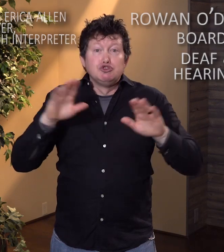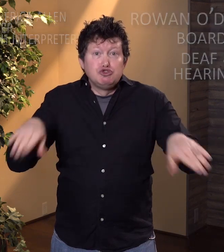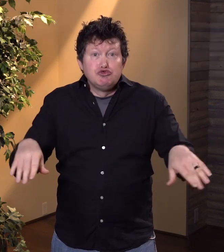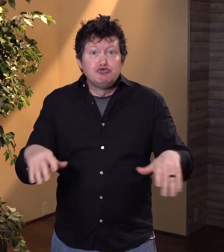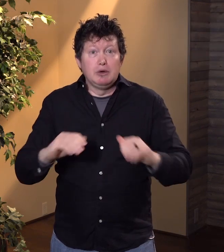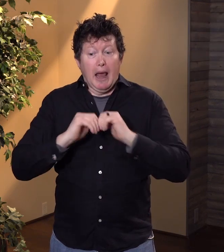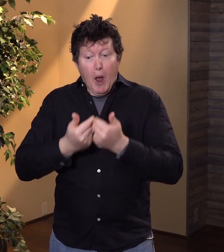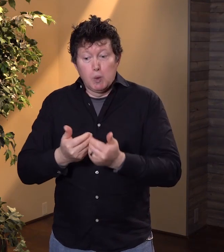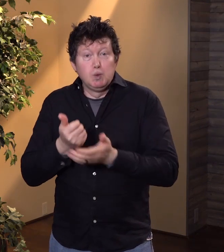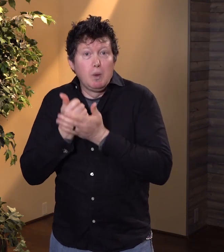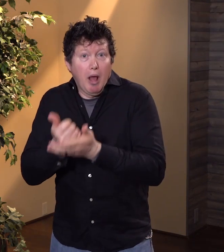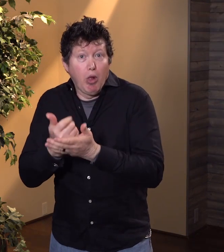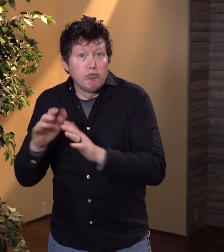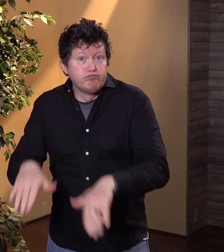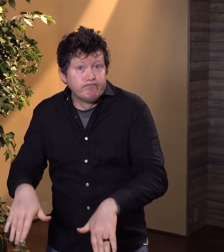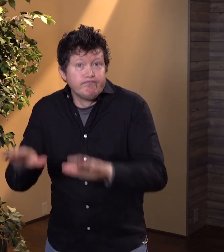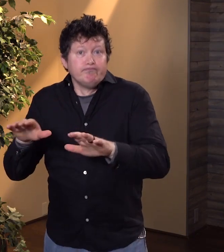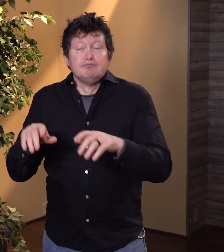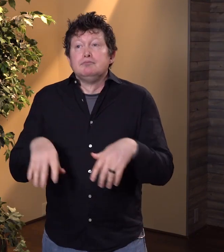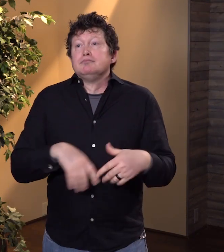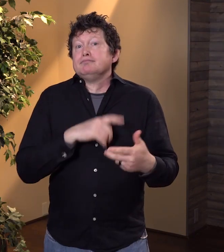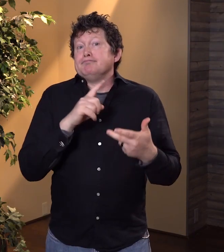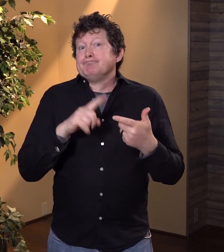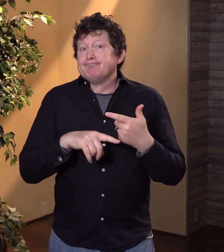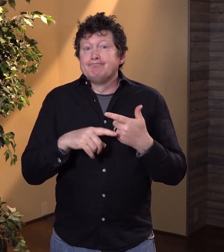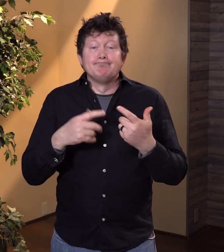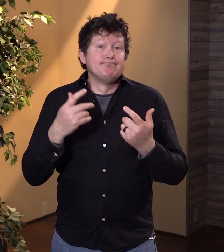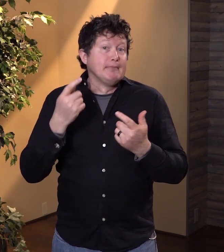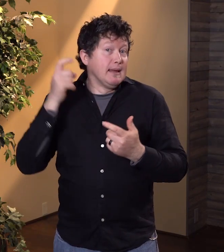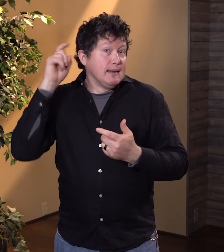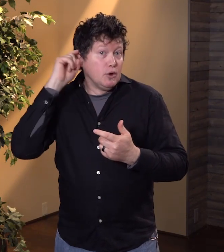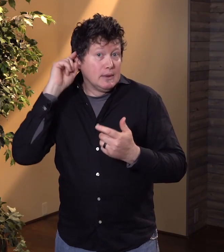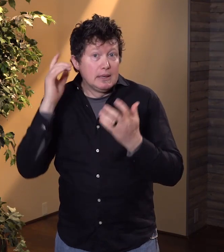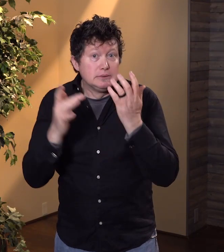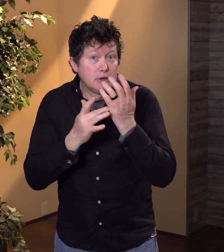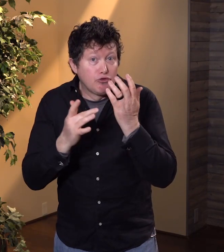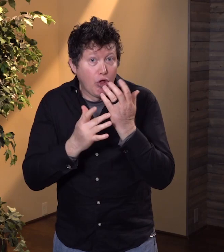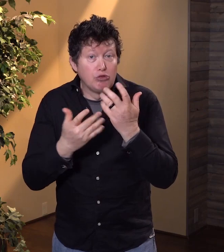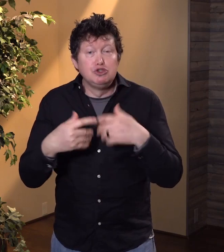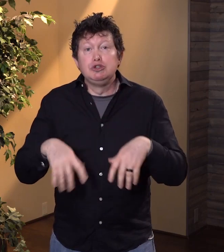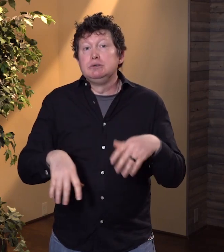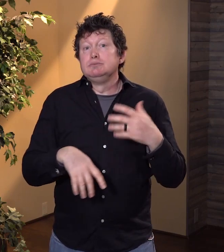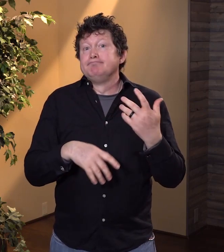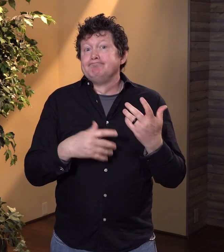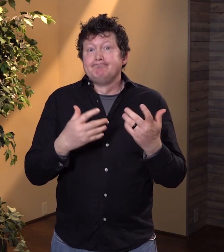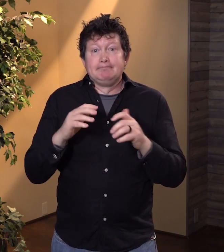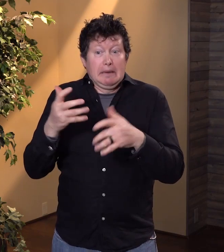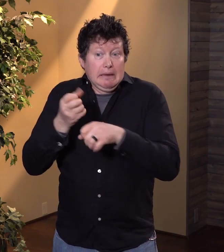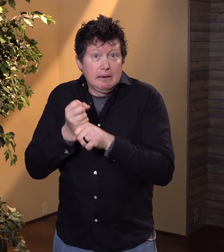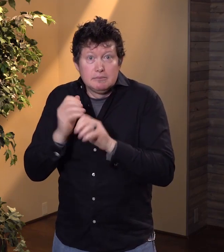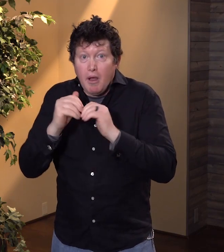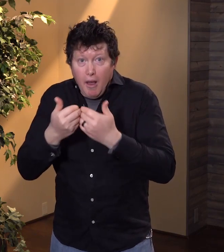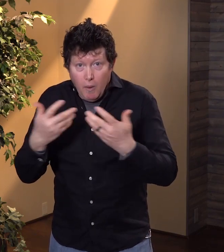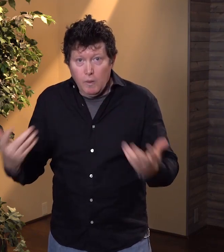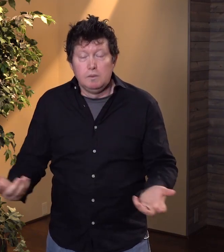in children, hearing aid technology, and